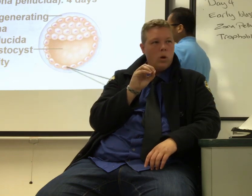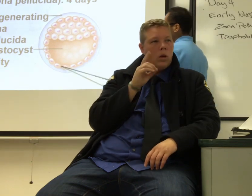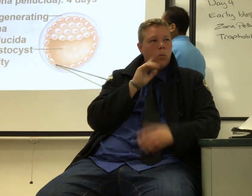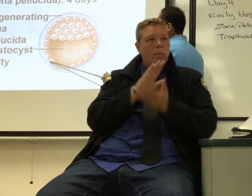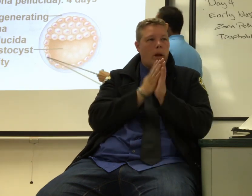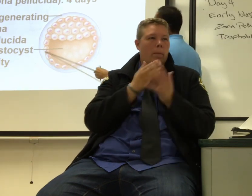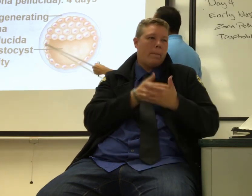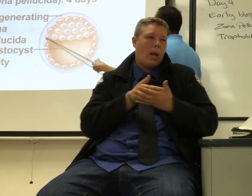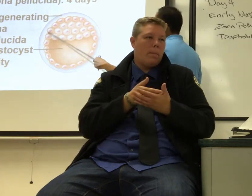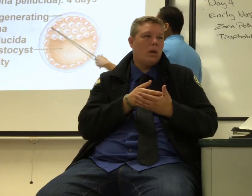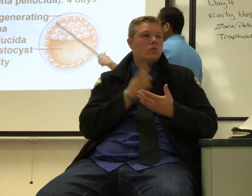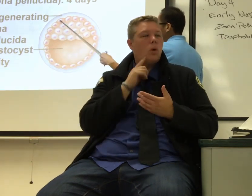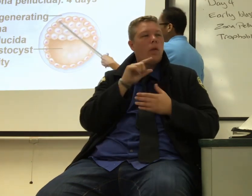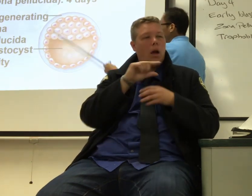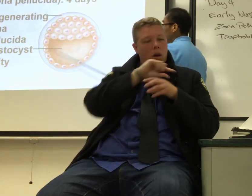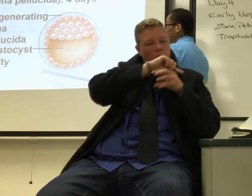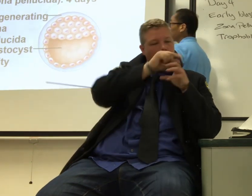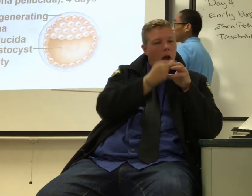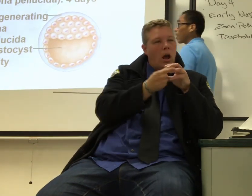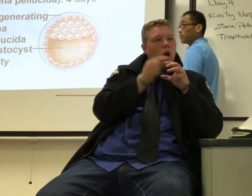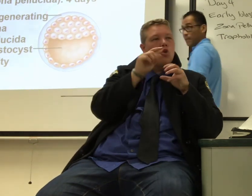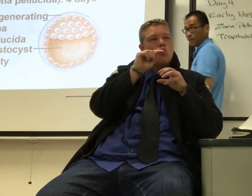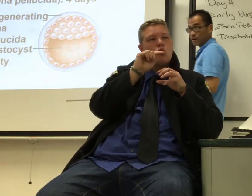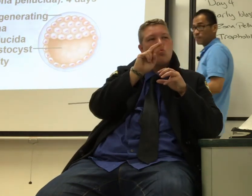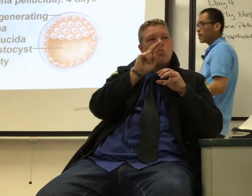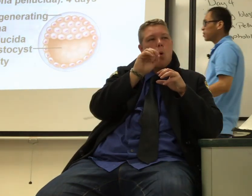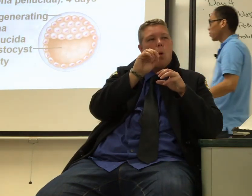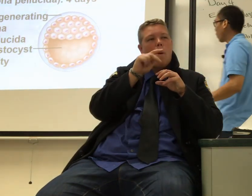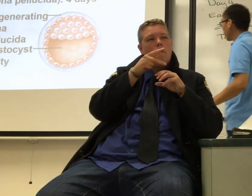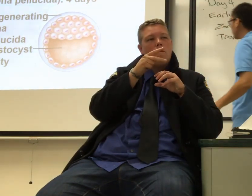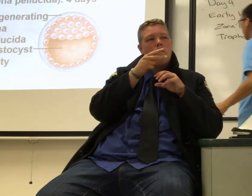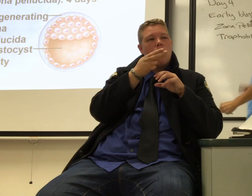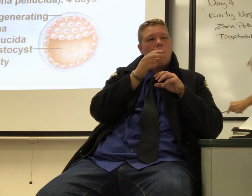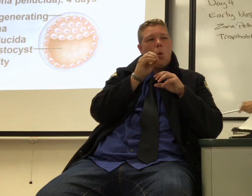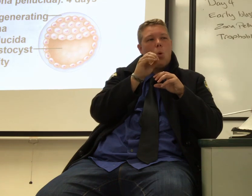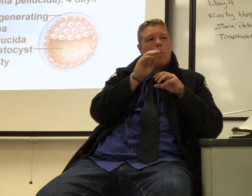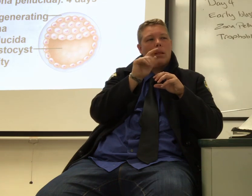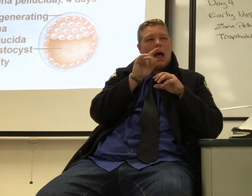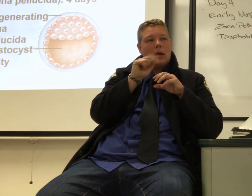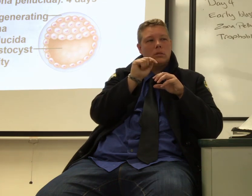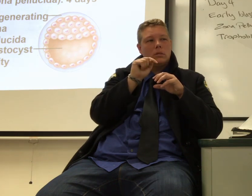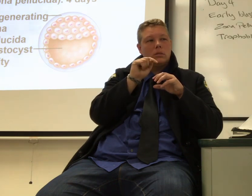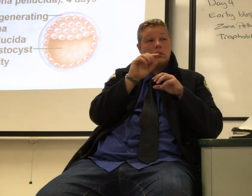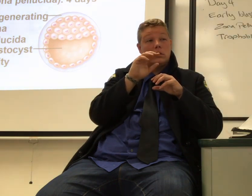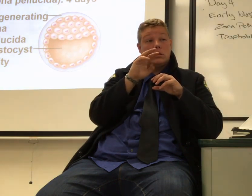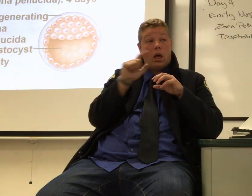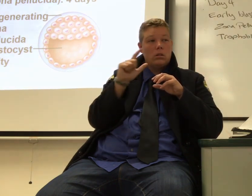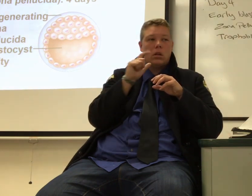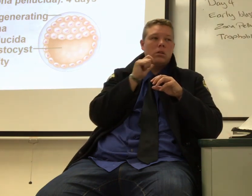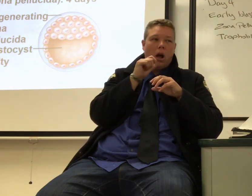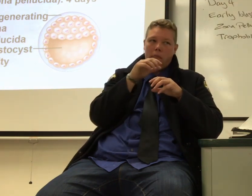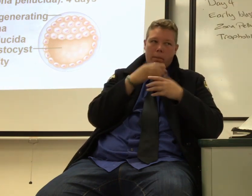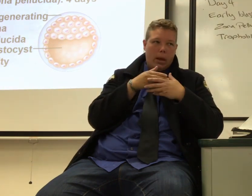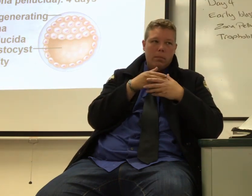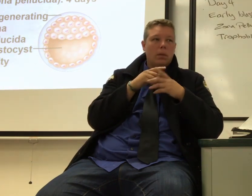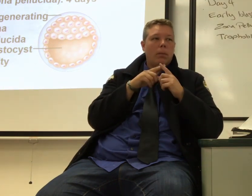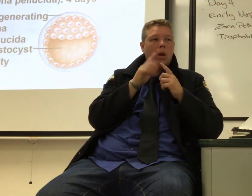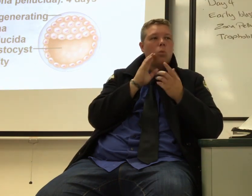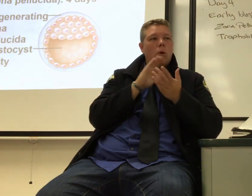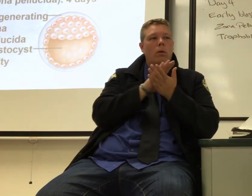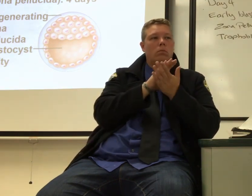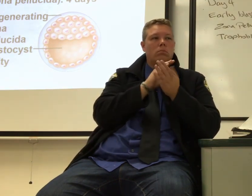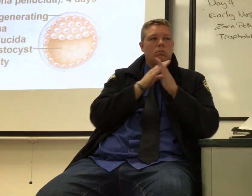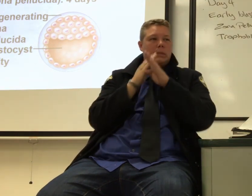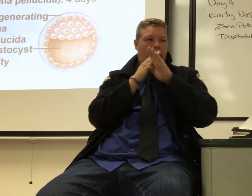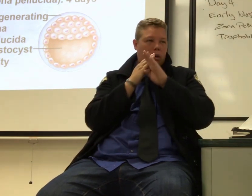technically are the baby, but they'll definitely help the baby. So throughout this lecture, anytime I use the term